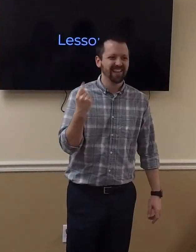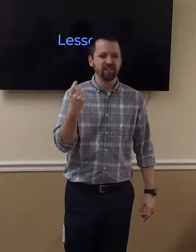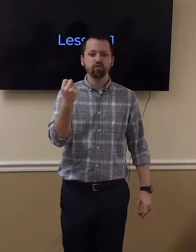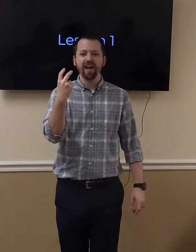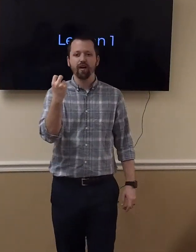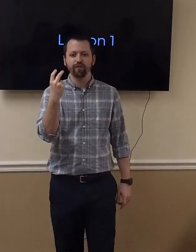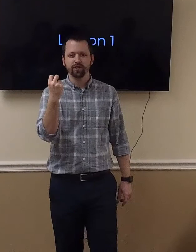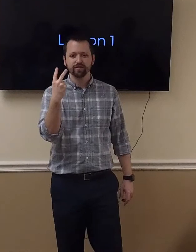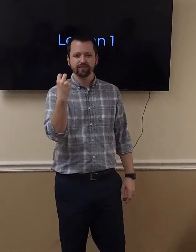11, 12.